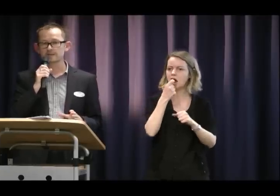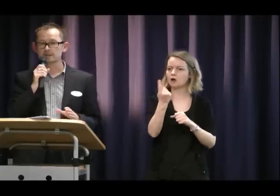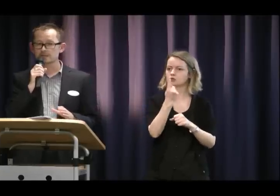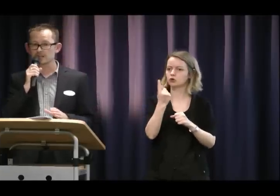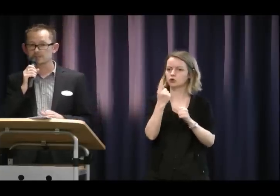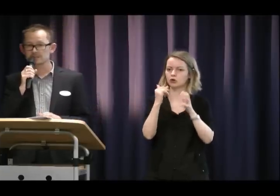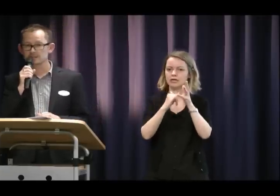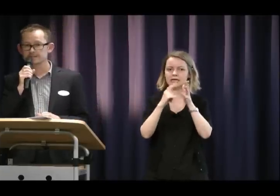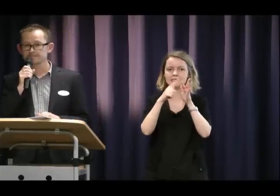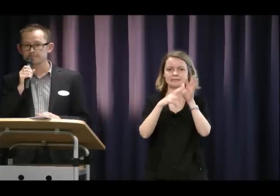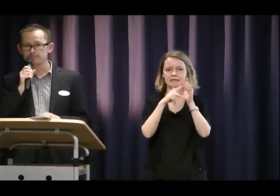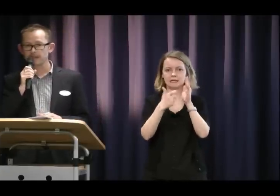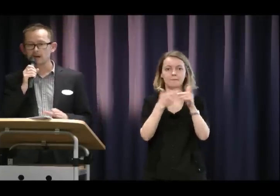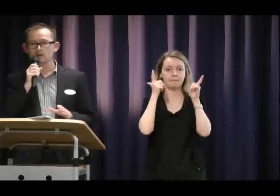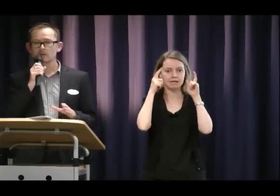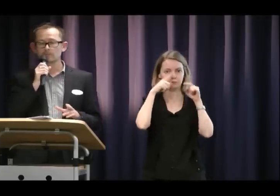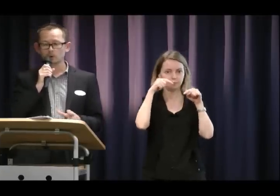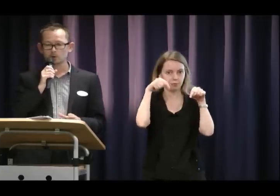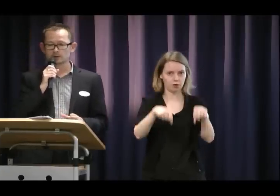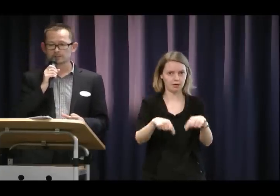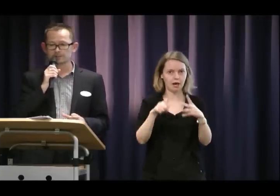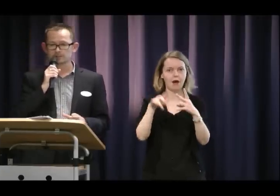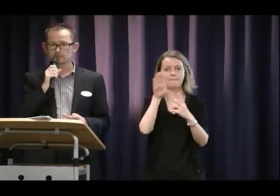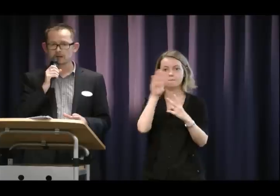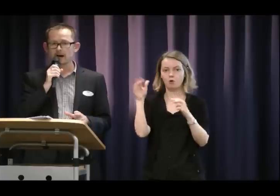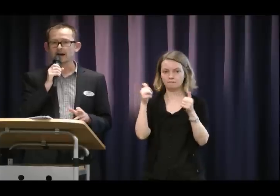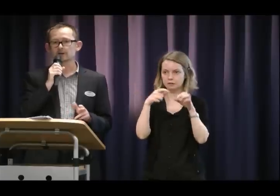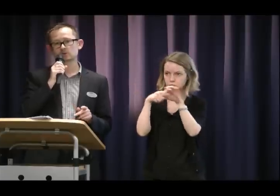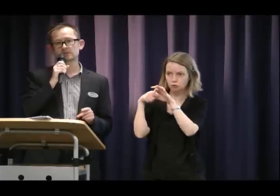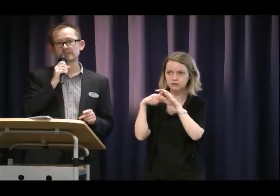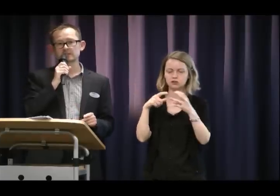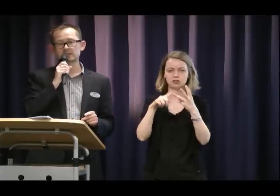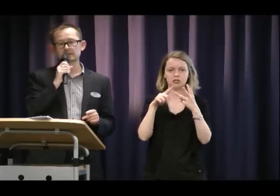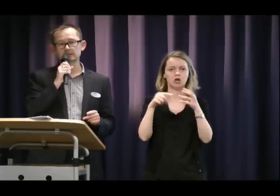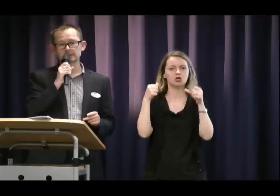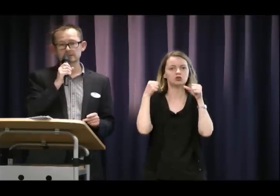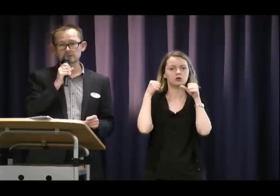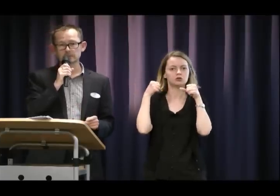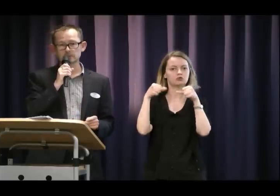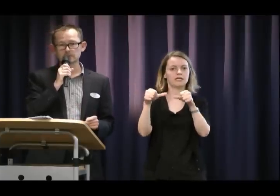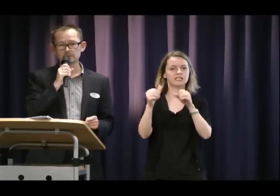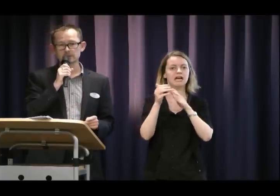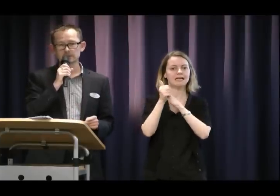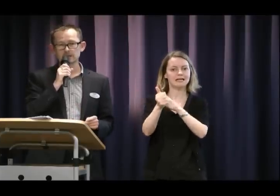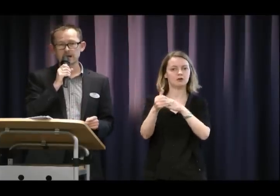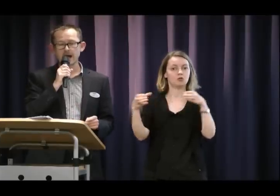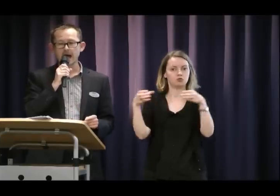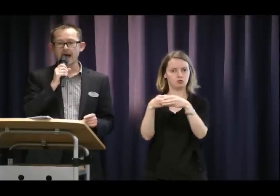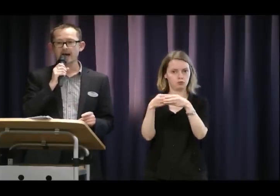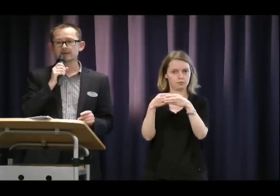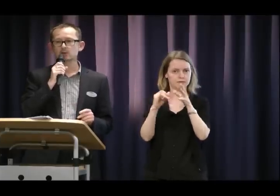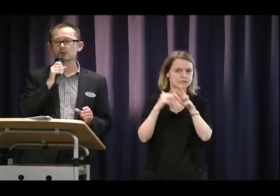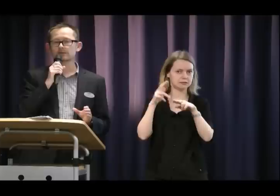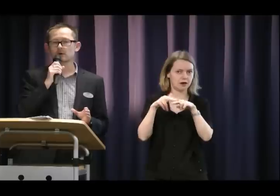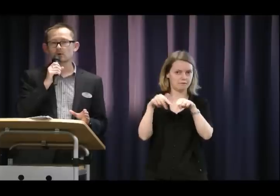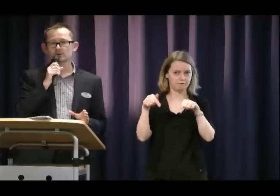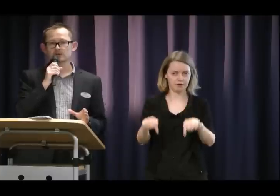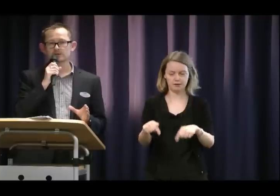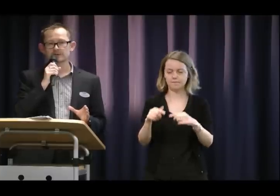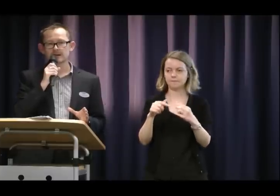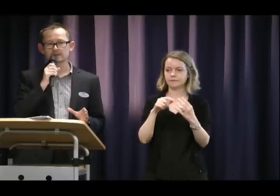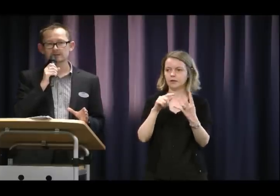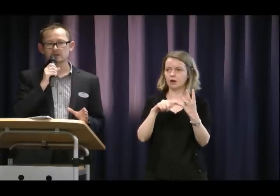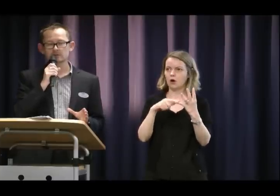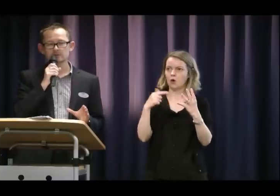with the senior management team, the board, our strategic leadership group, and we've